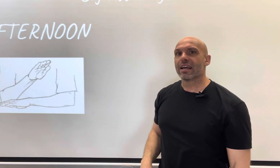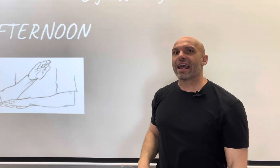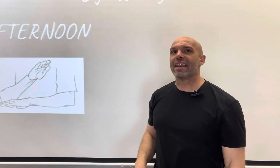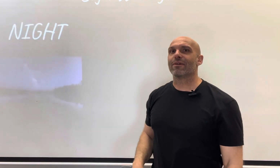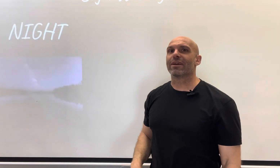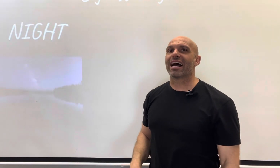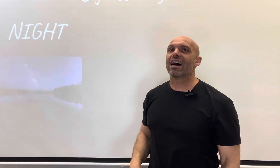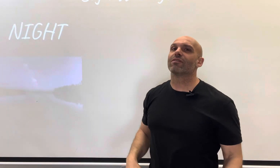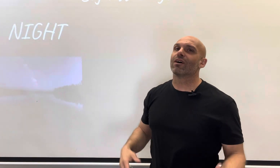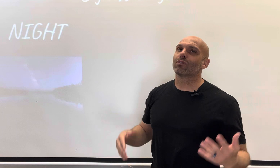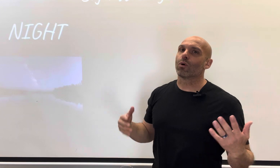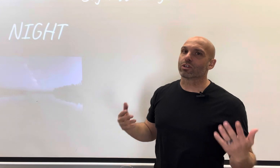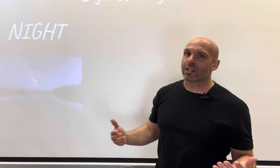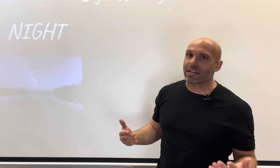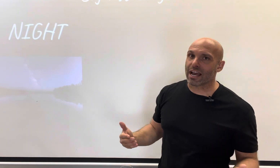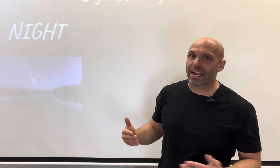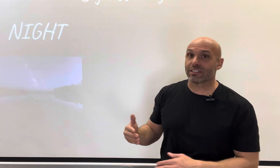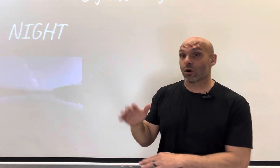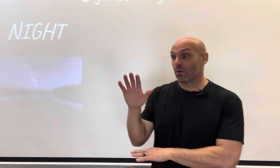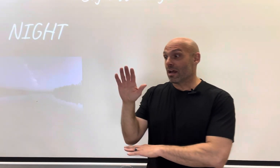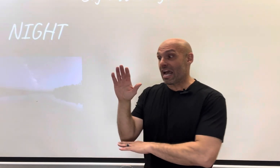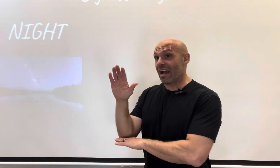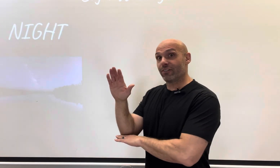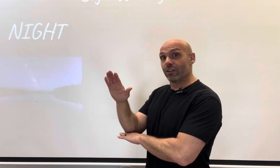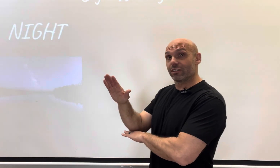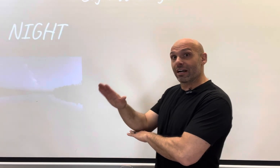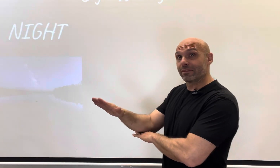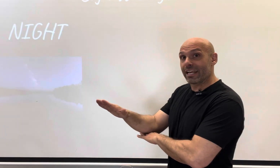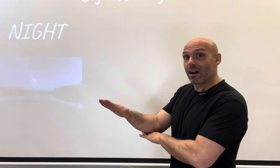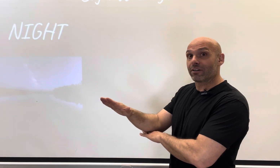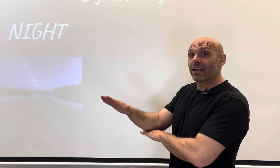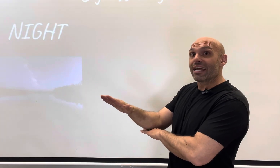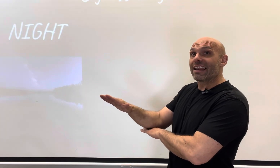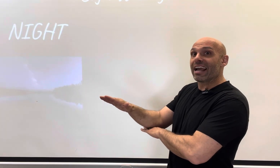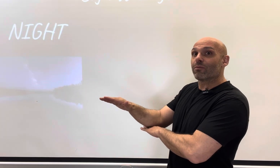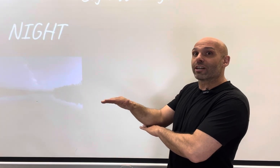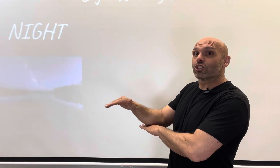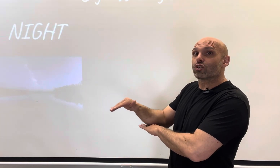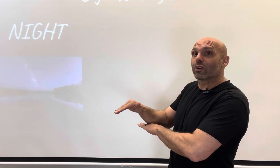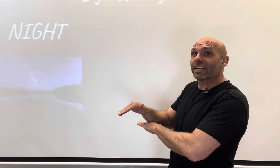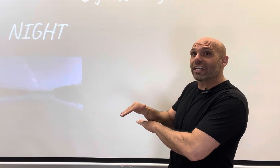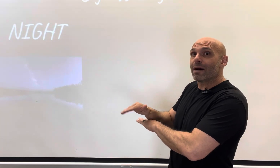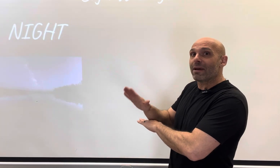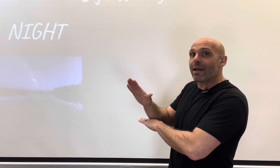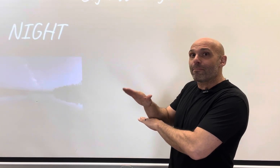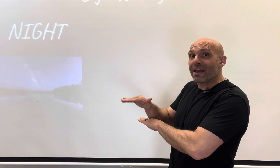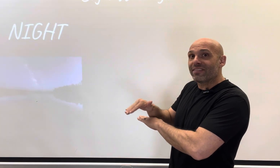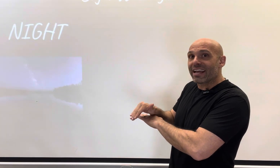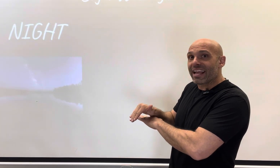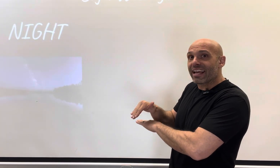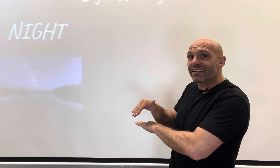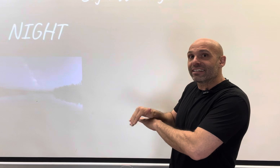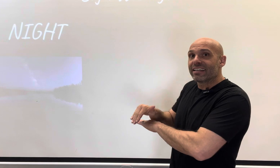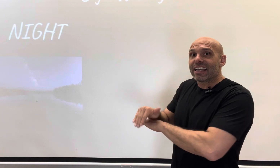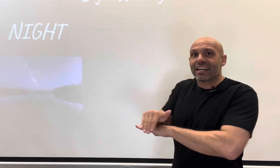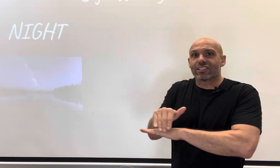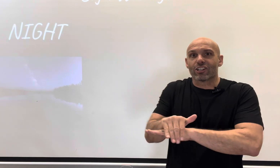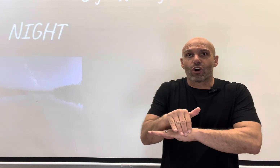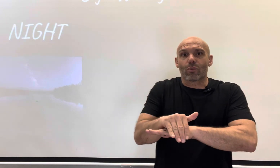And then we have, of course, night. So afternoon comes down. Night, we're going to shrink it up and bend the hand. And it's going to go right